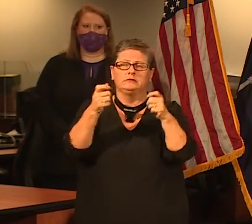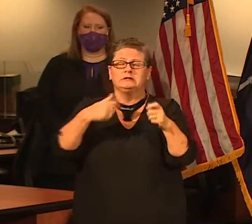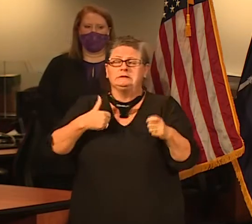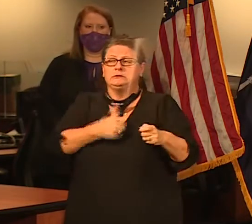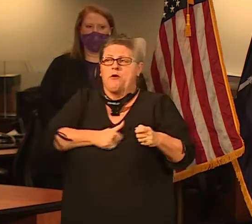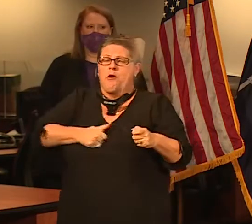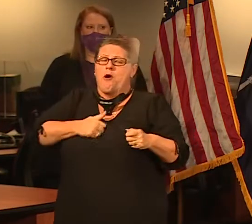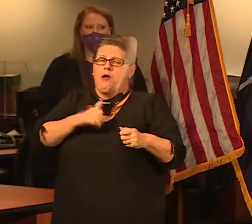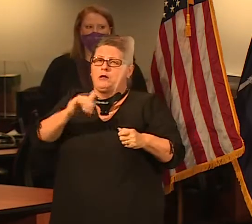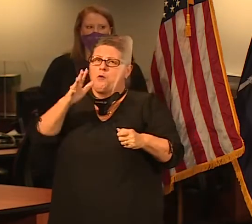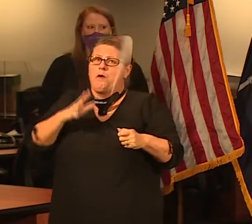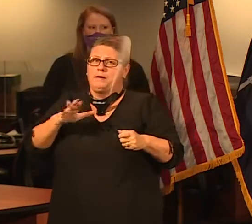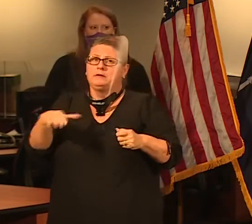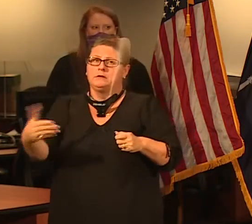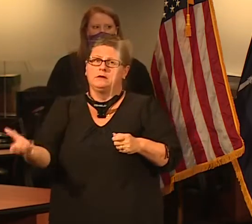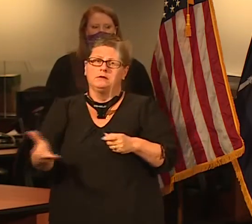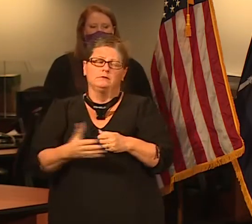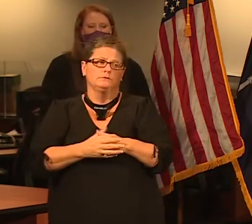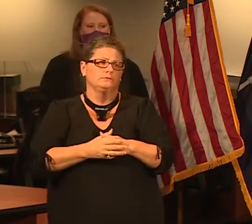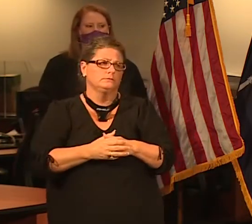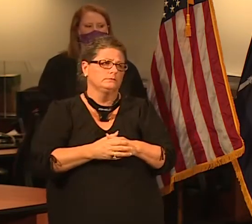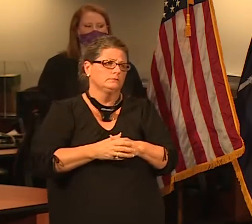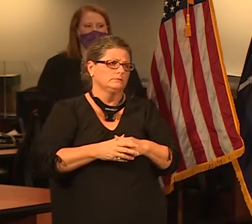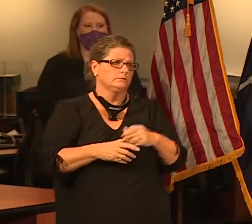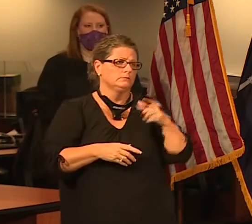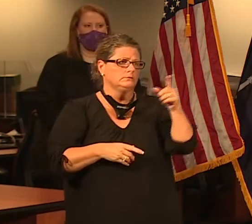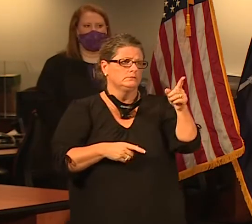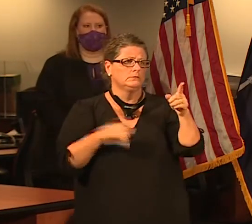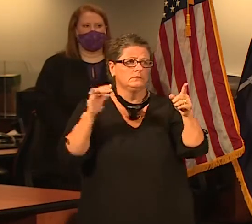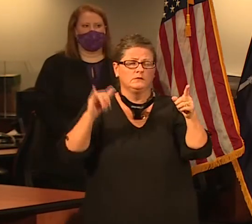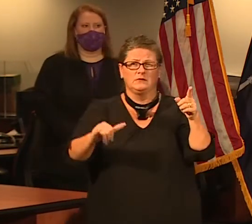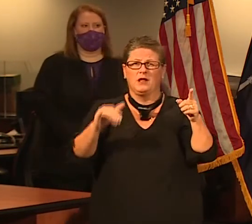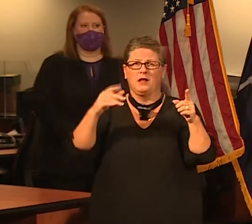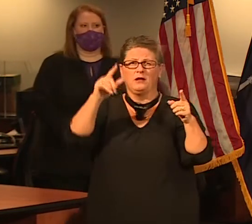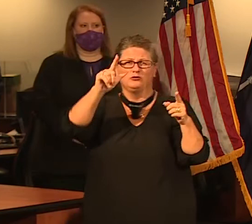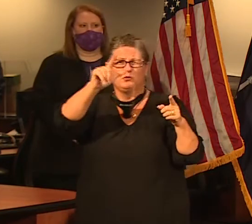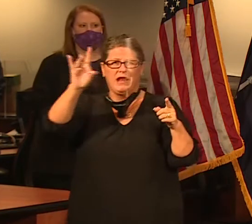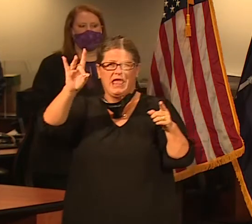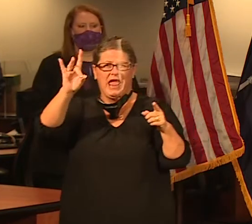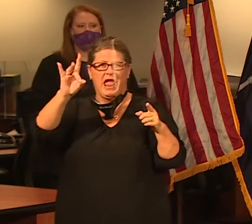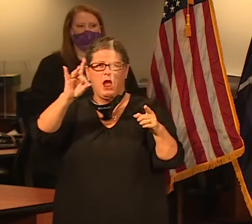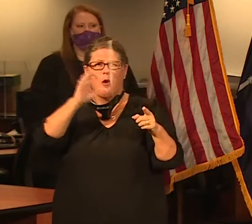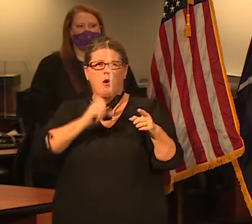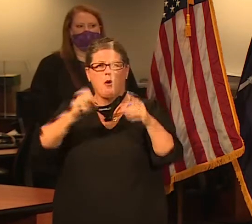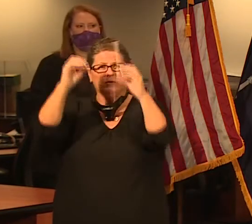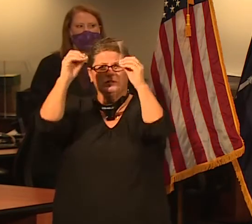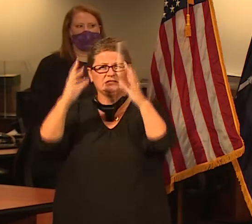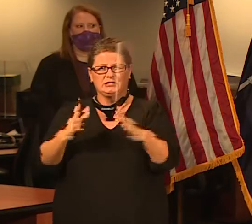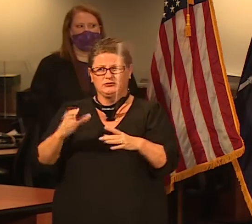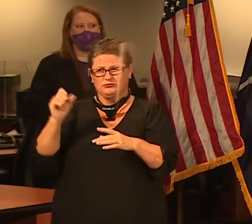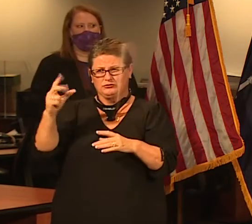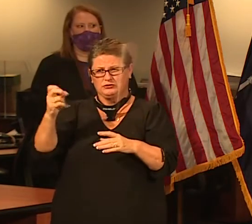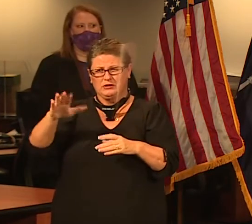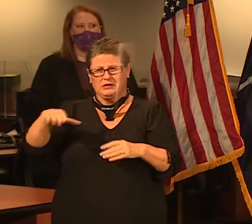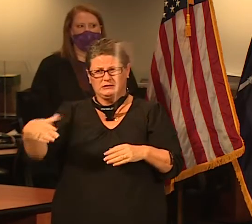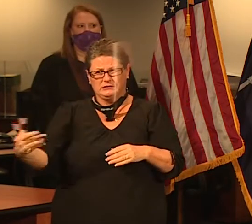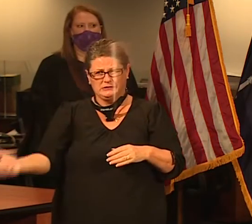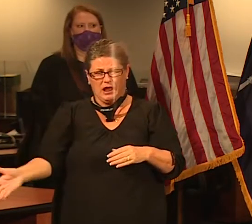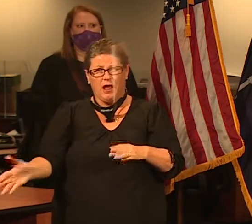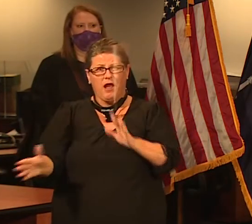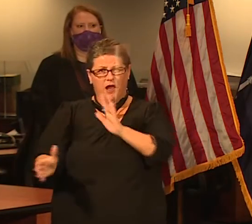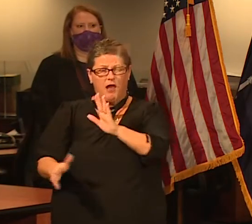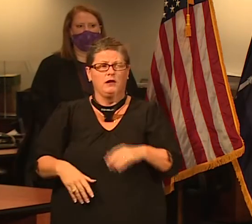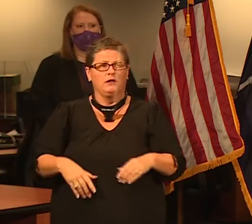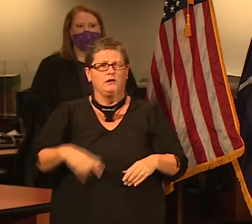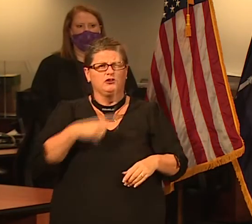that. There was a question over there. Yeah, Governor, given this death of this 28-year-old teacher, are you worried? You asked schools to open back 5 days a week. Are you